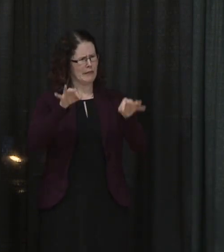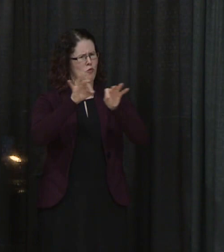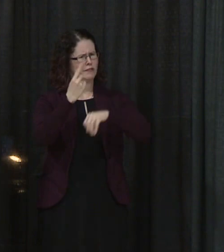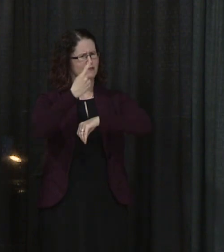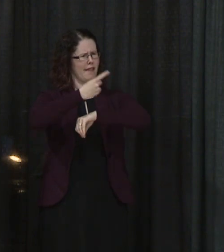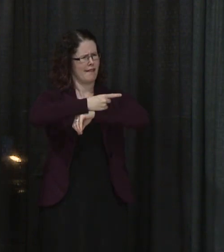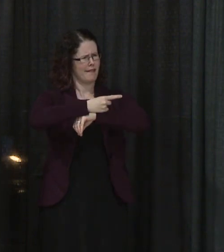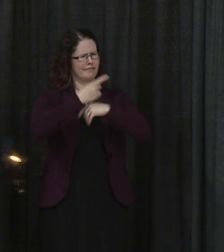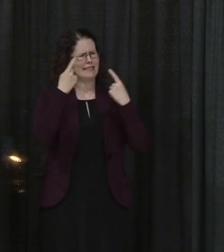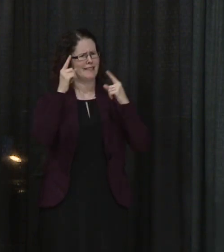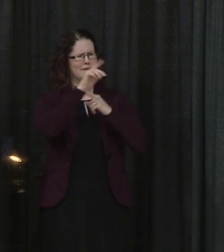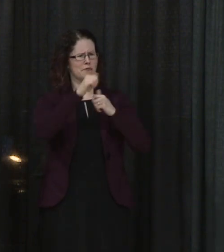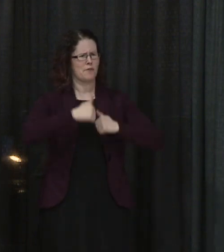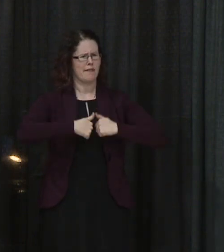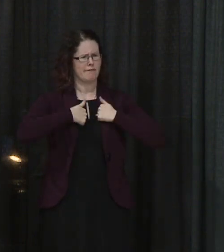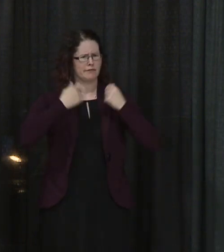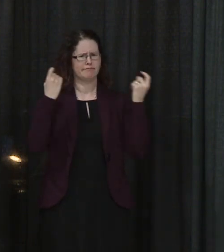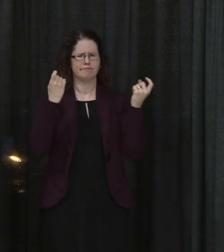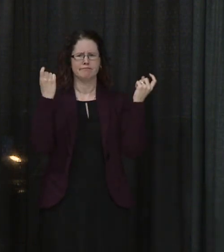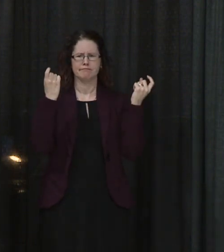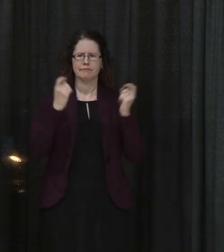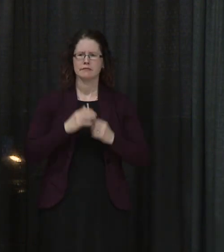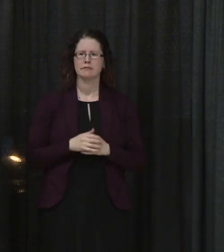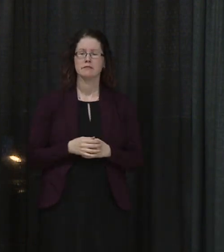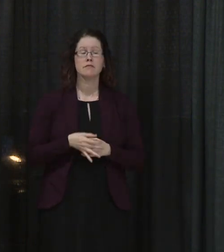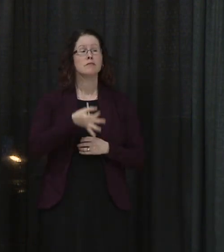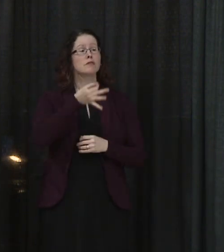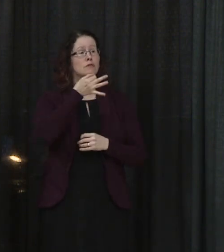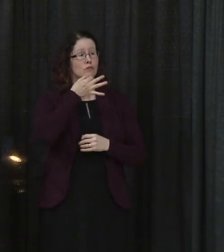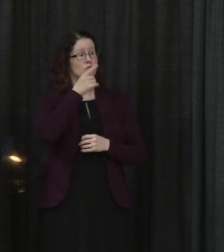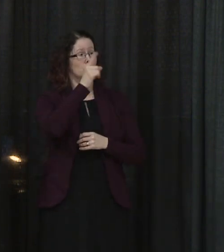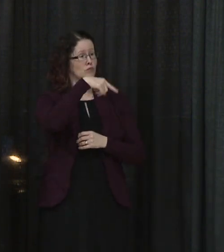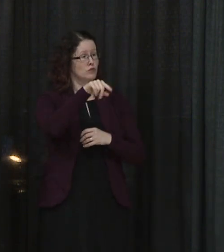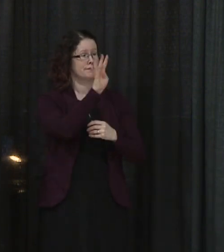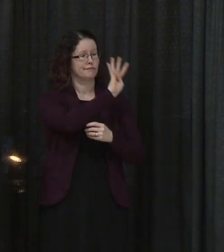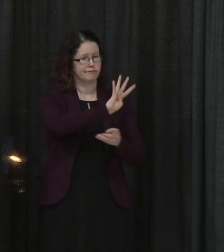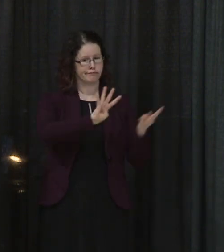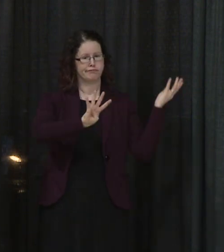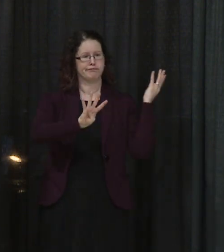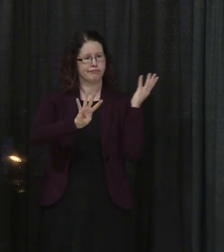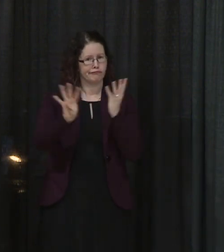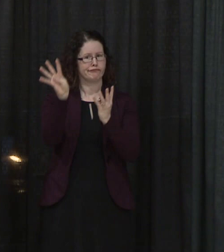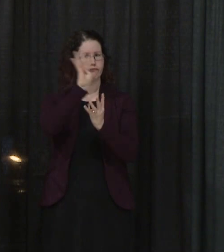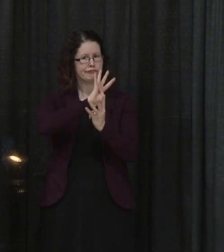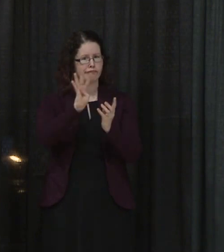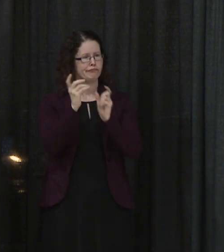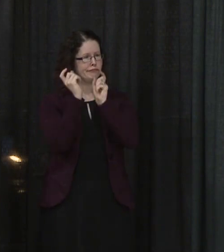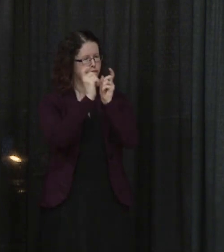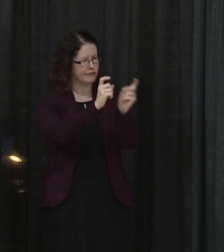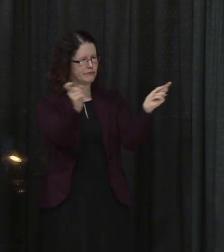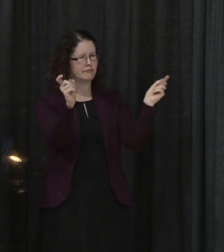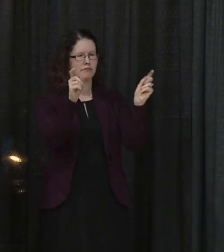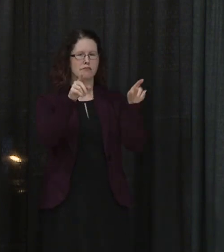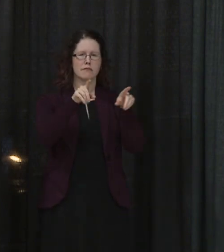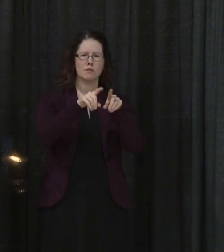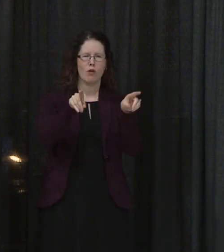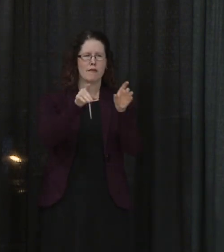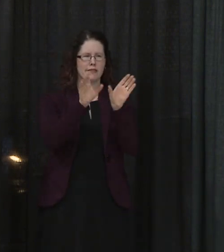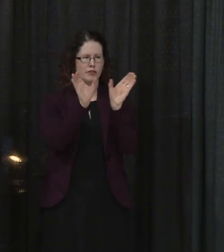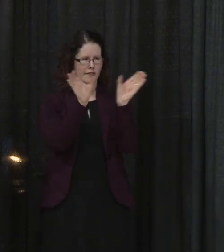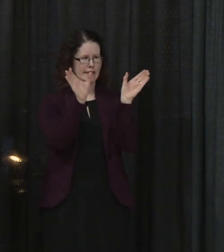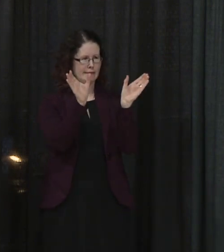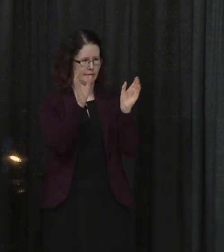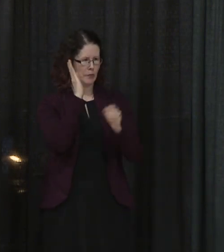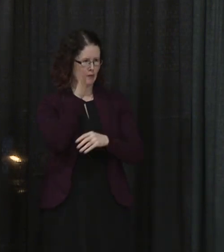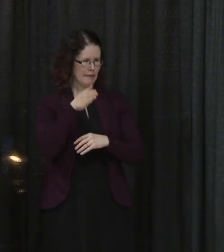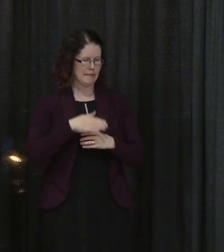In a minute, I'll have the honor of presenting you with your certificate or your diploma, But before I do, I want to share a few words with